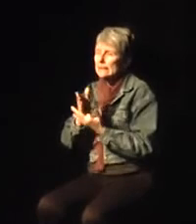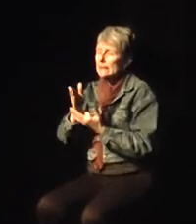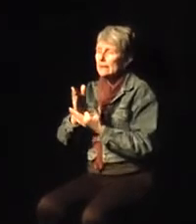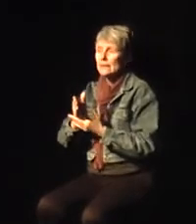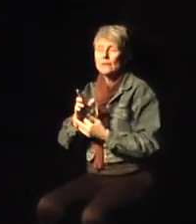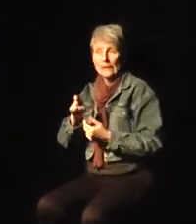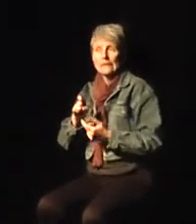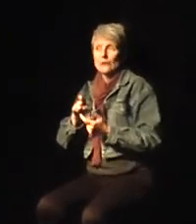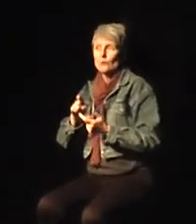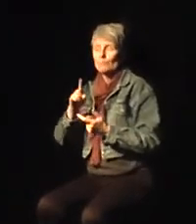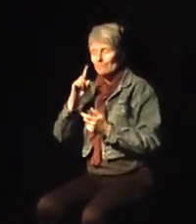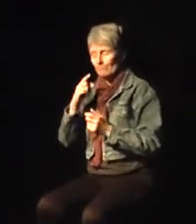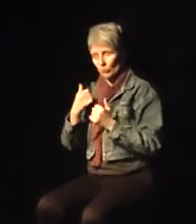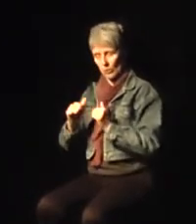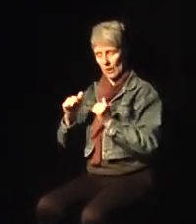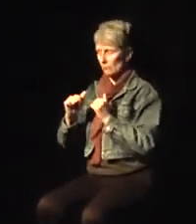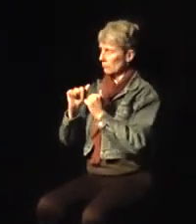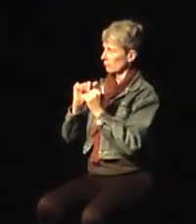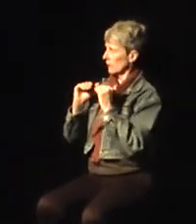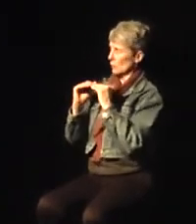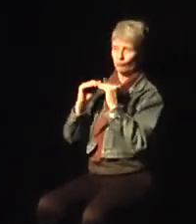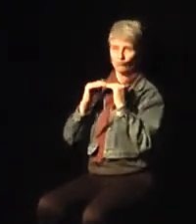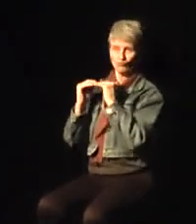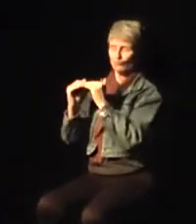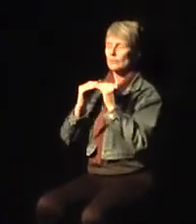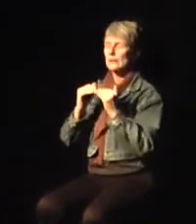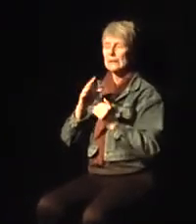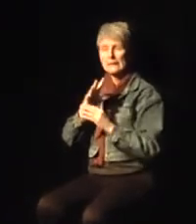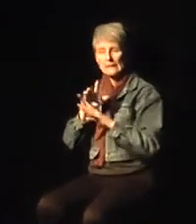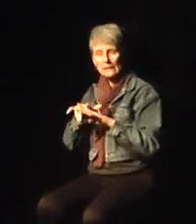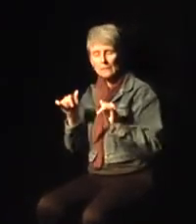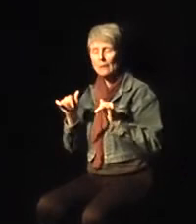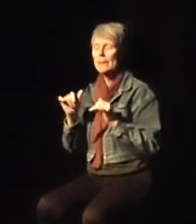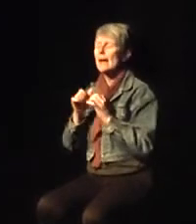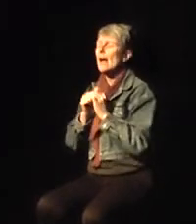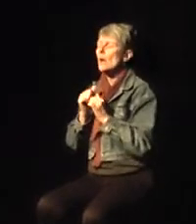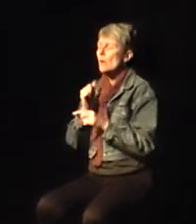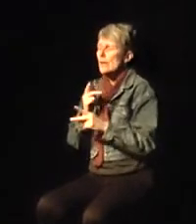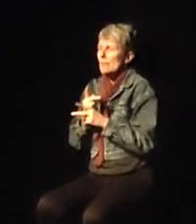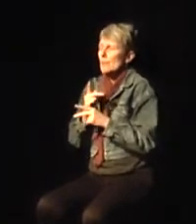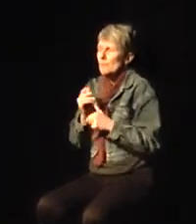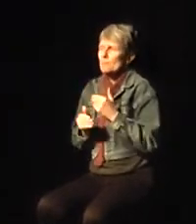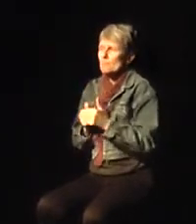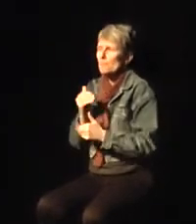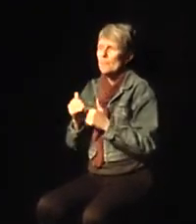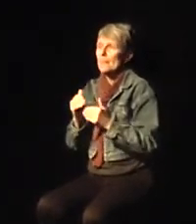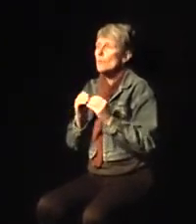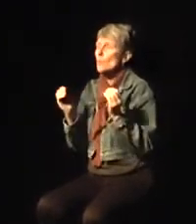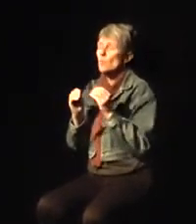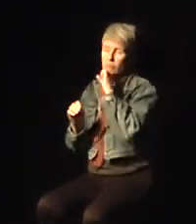so that I can be able to be a part of these times, being very conscious of how I'm going to survive without taking a